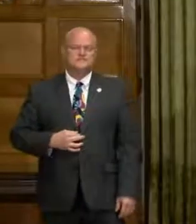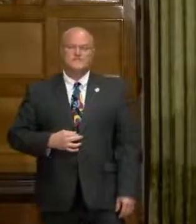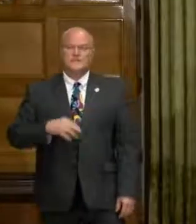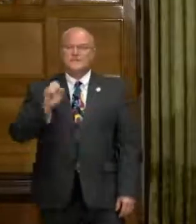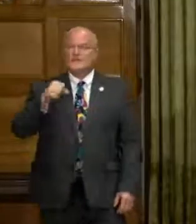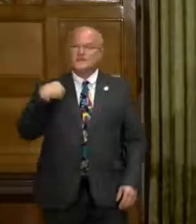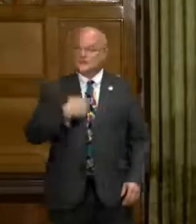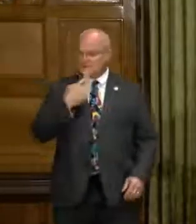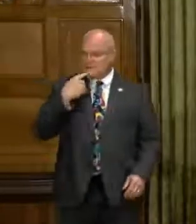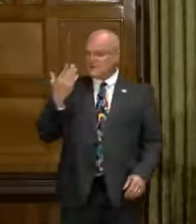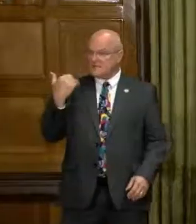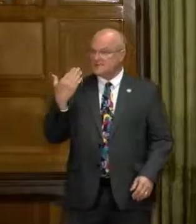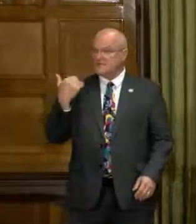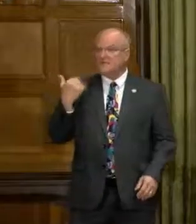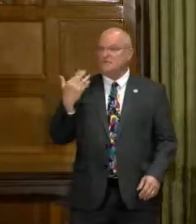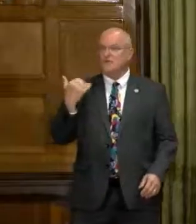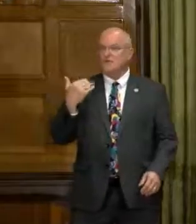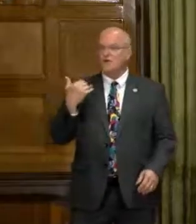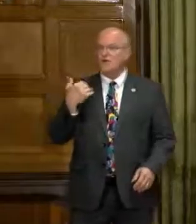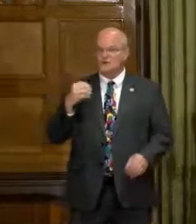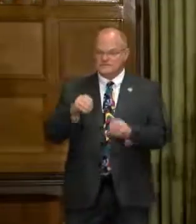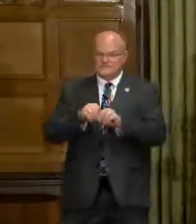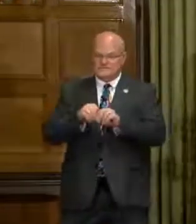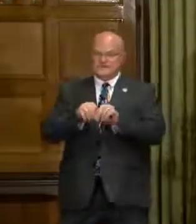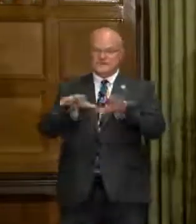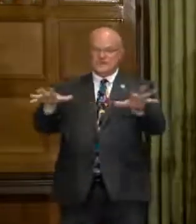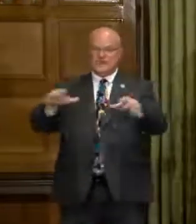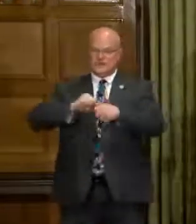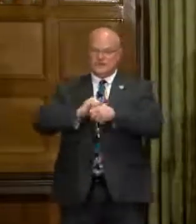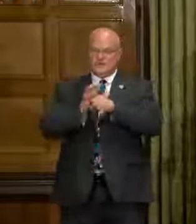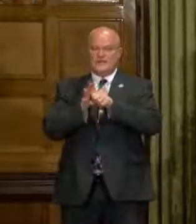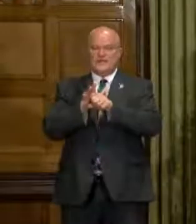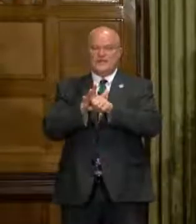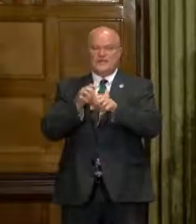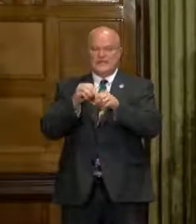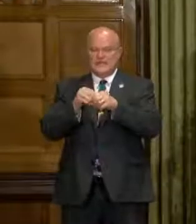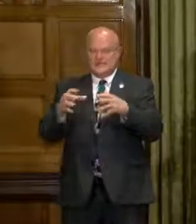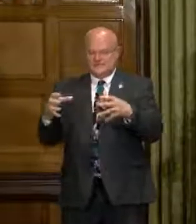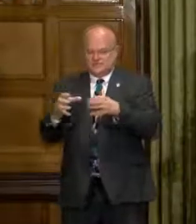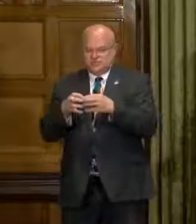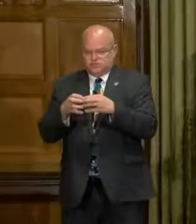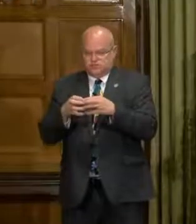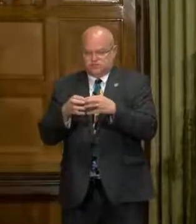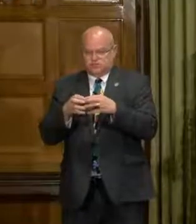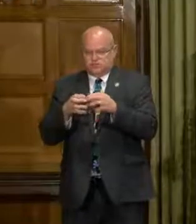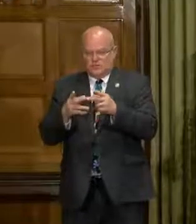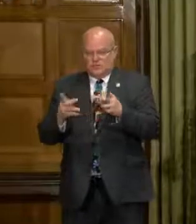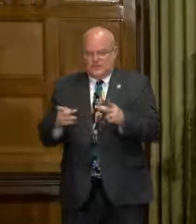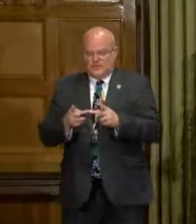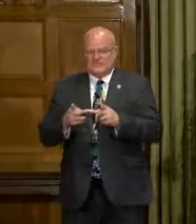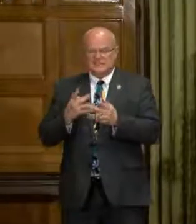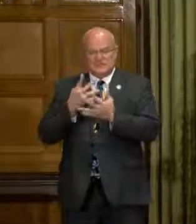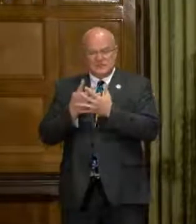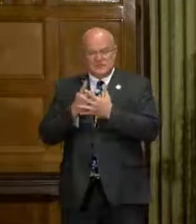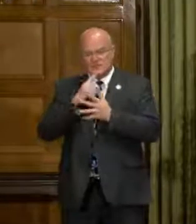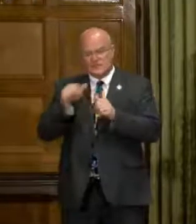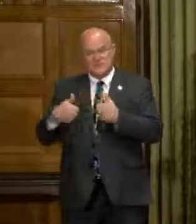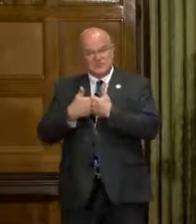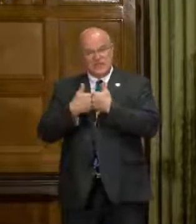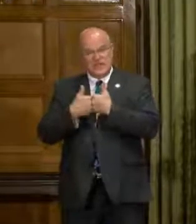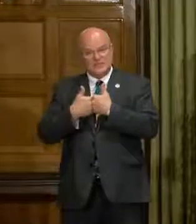Yes, as we've said before, outbreaks of COVID-19 in a congregate setting like a prison are particularly